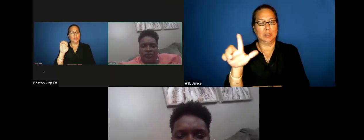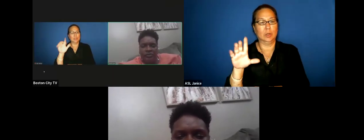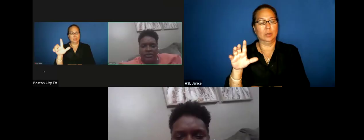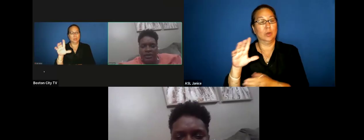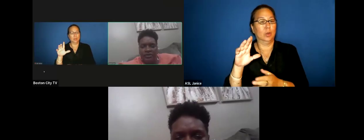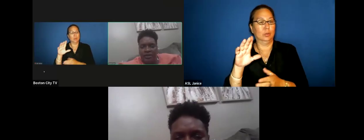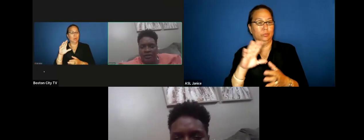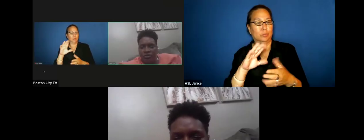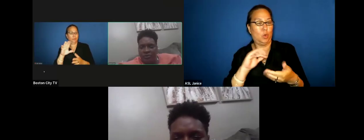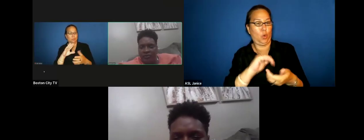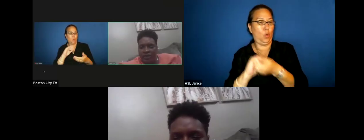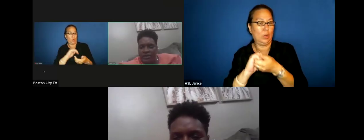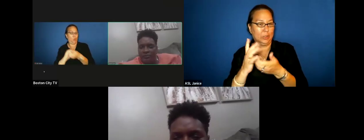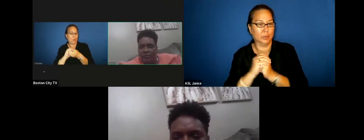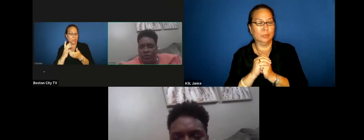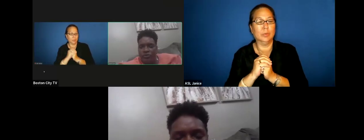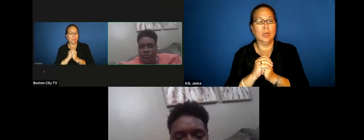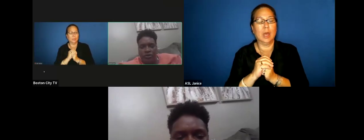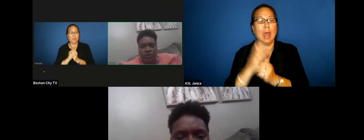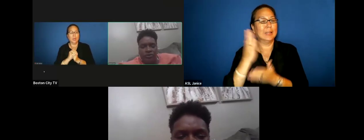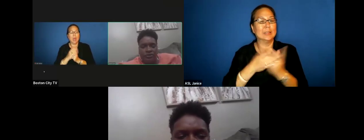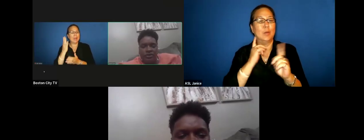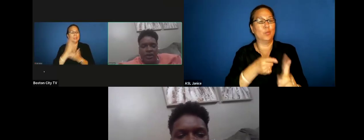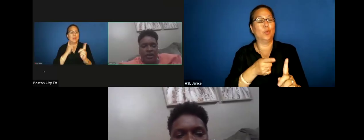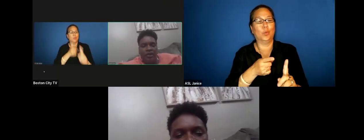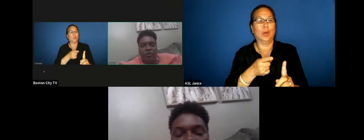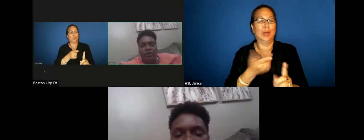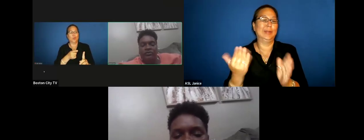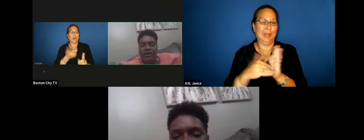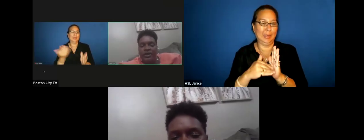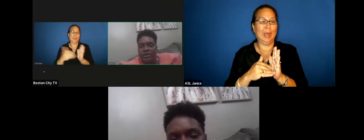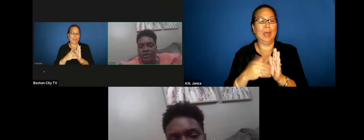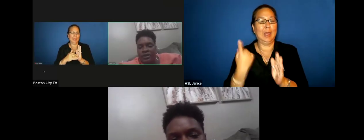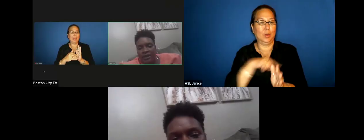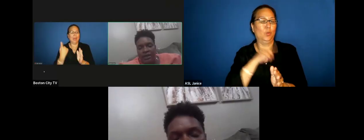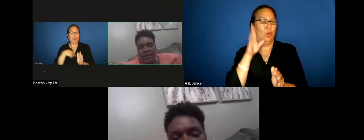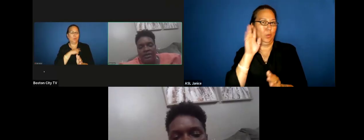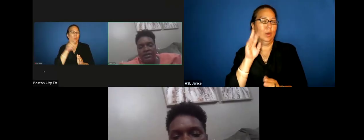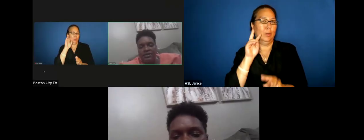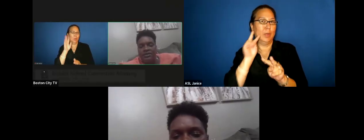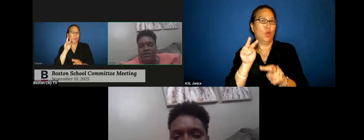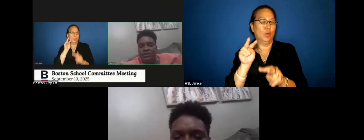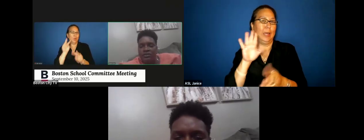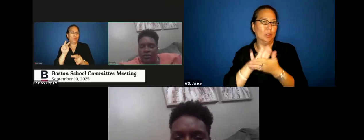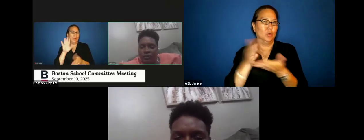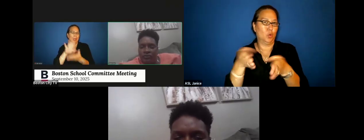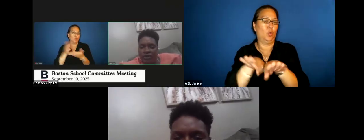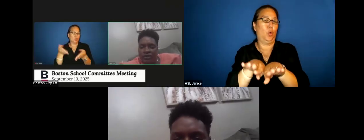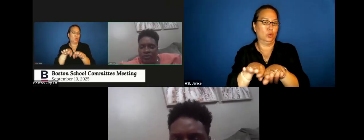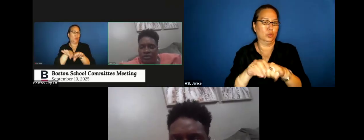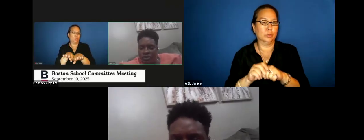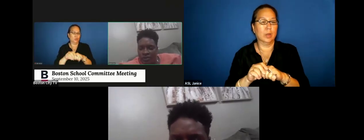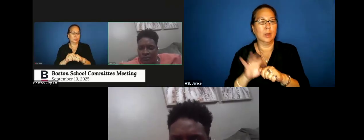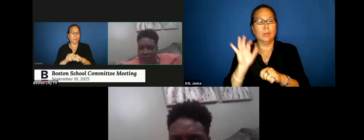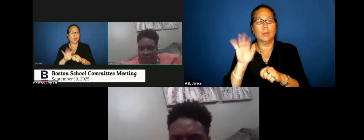students, families, and educators will be facing proposed school closures. And we are afraid that once again, these decisions will fit